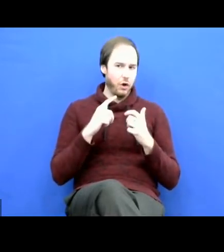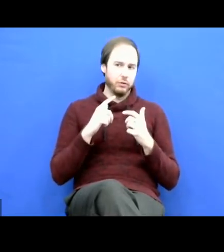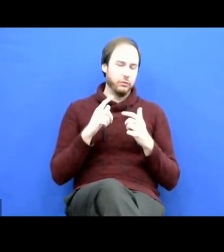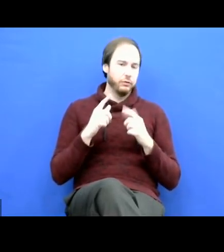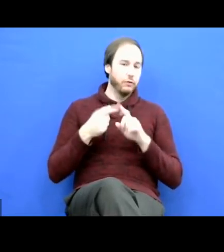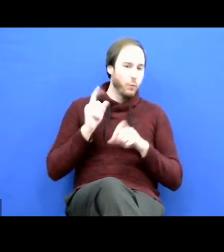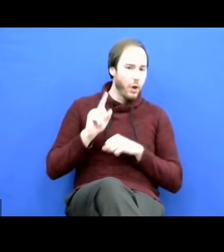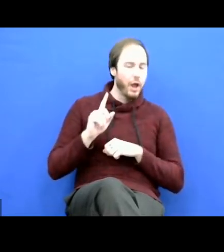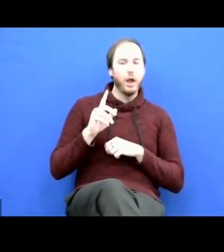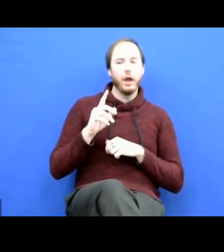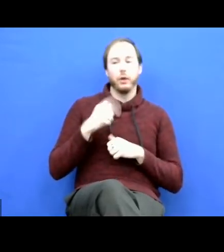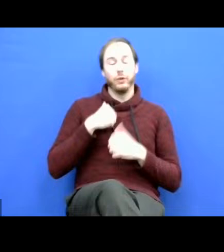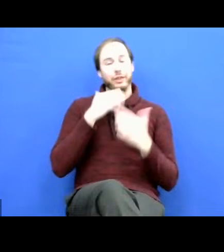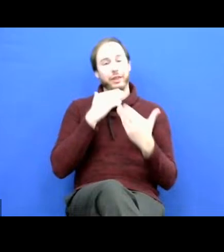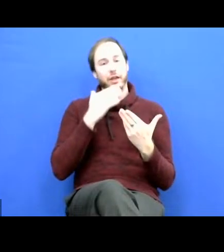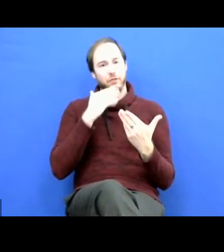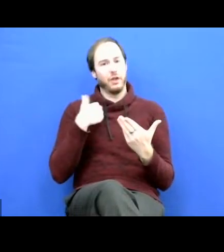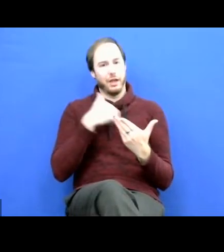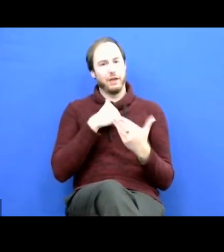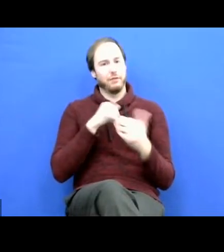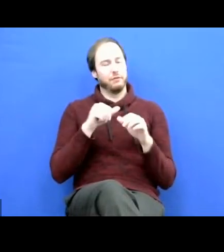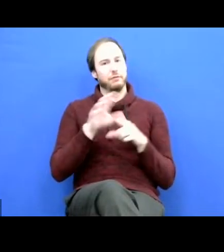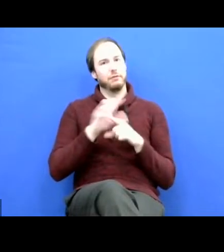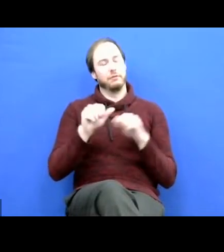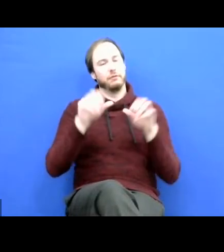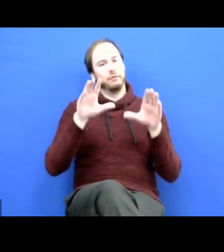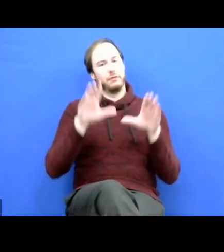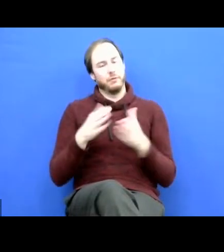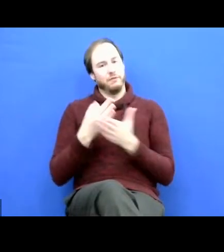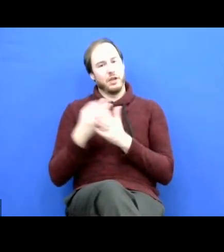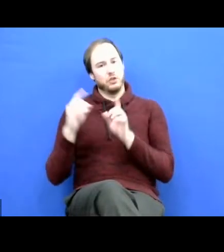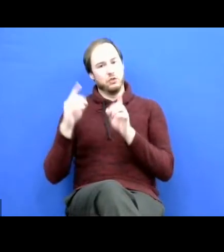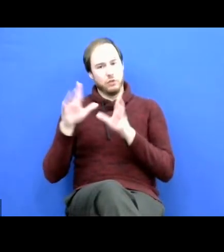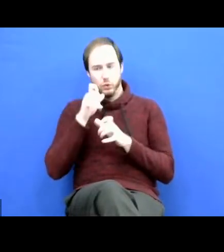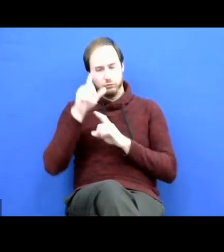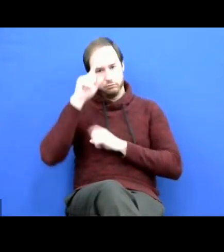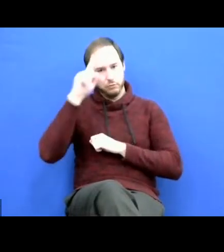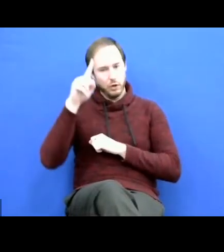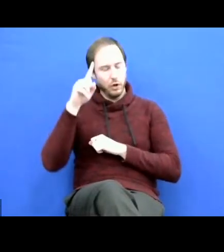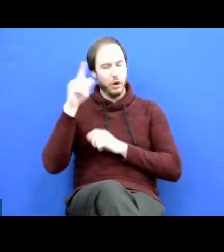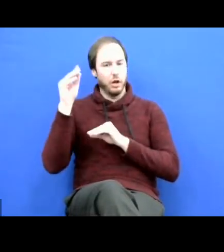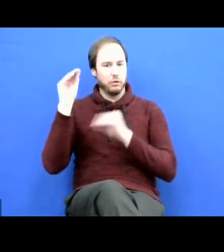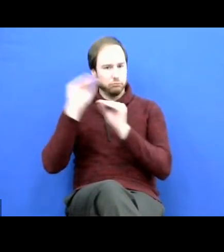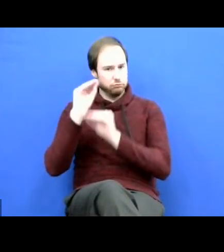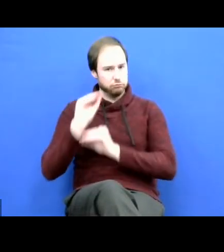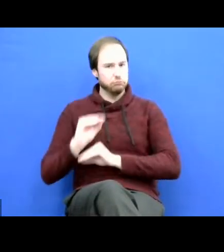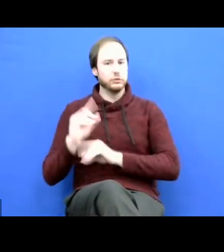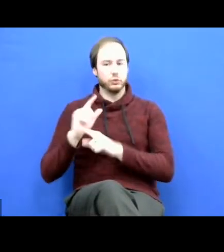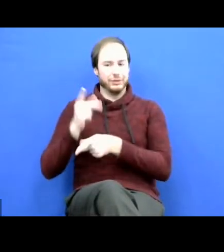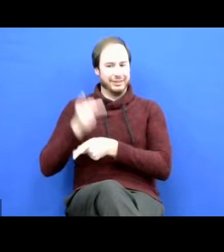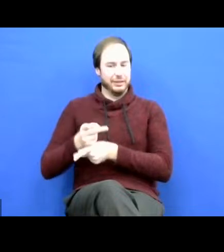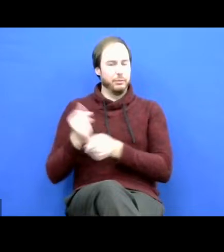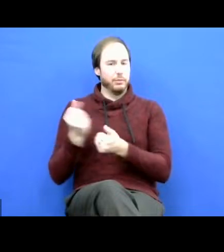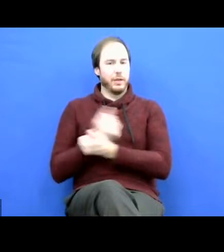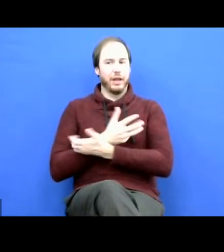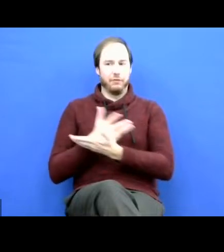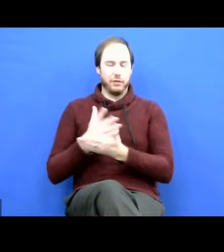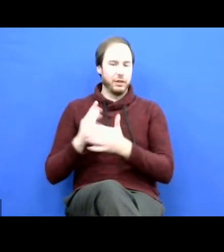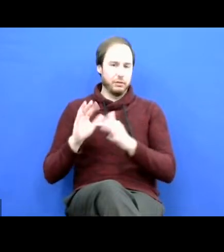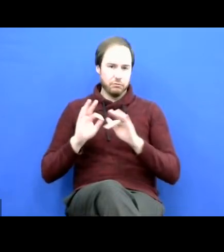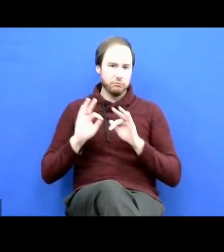and how it works. And thankfully, we have a phenomenal finance director who keeps all this in the air,